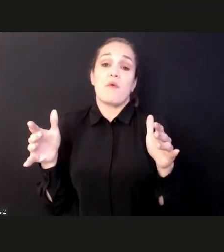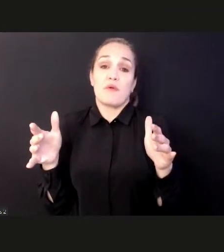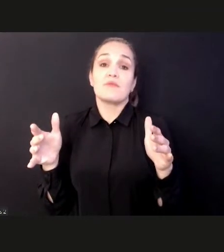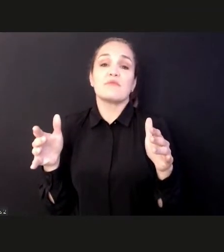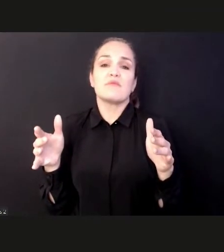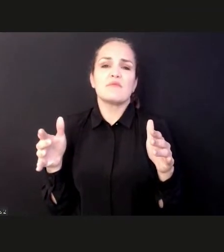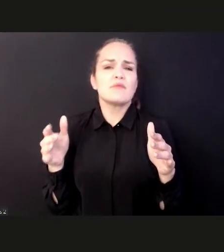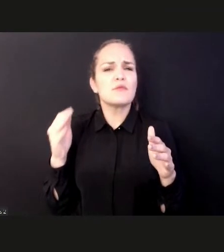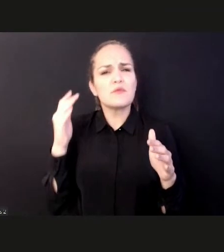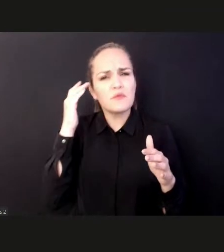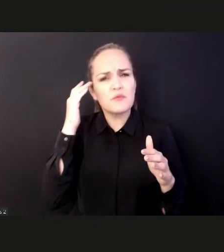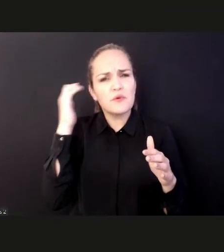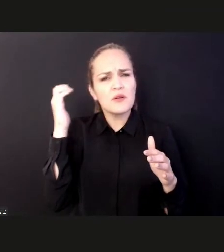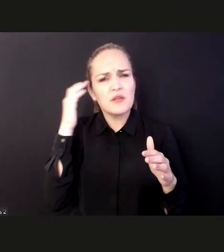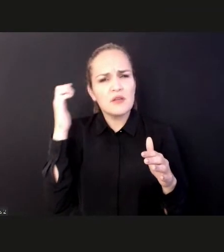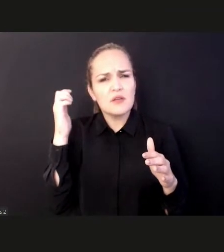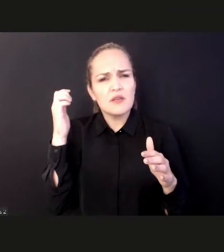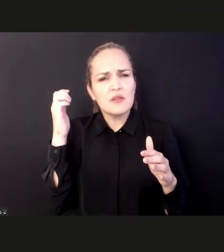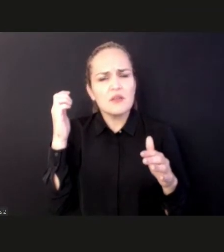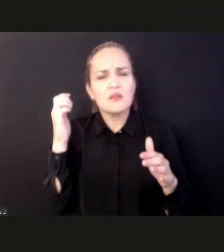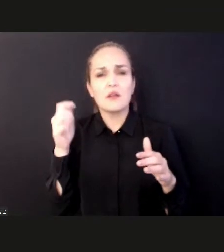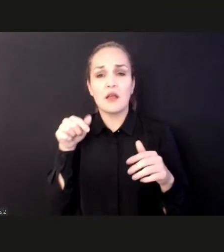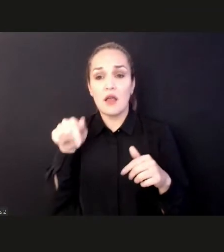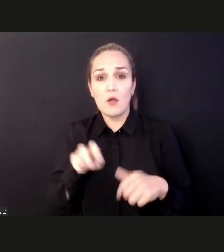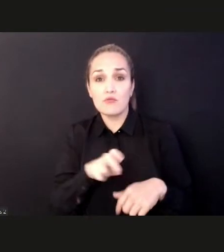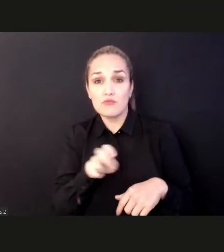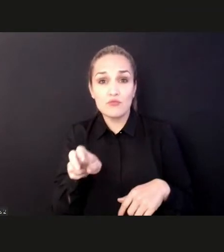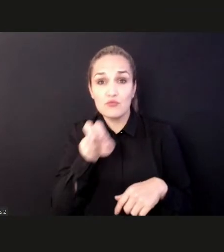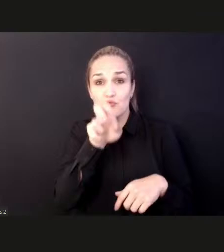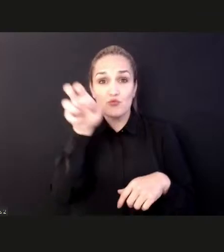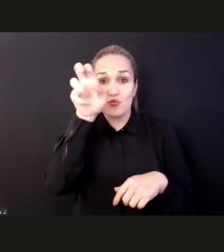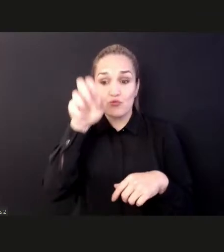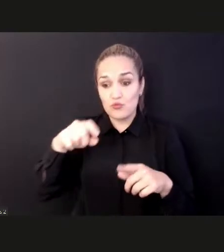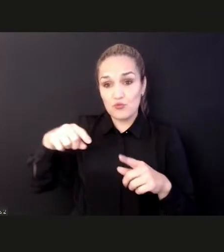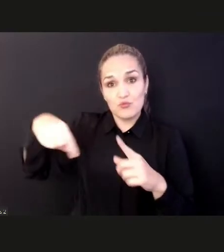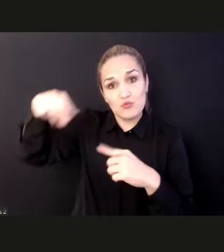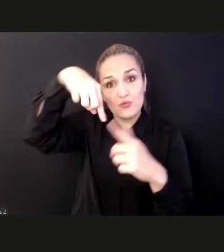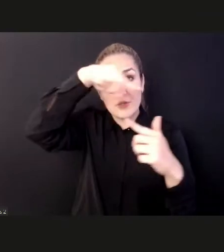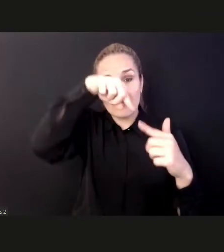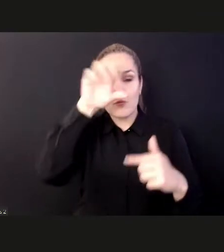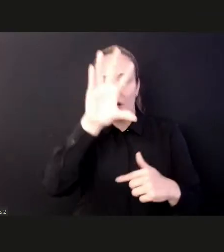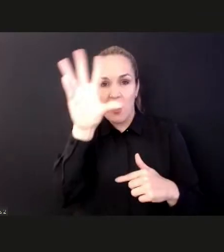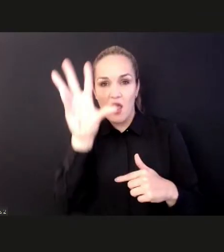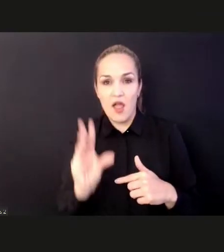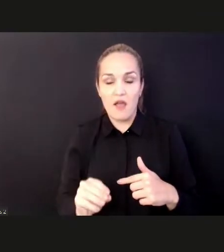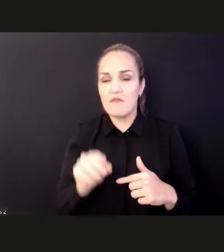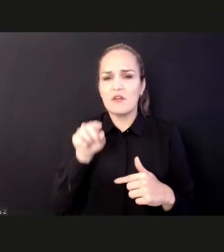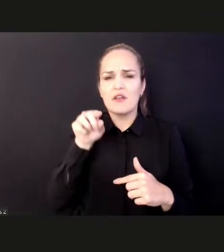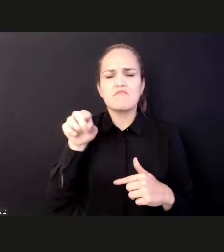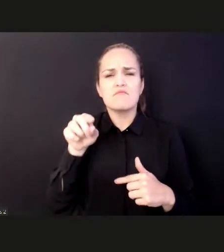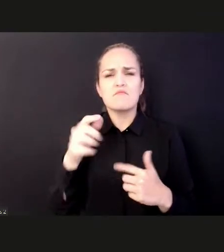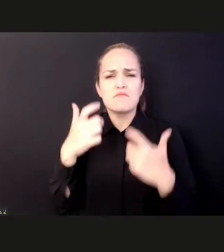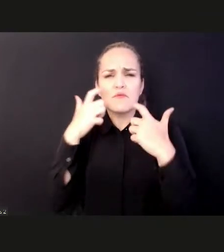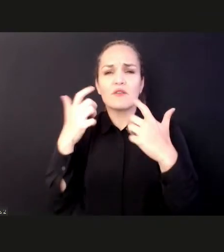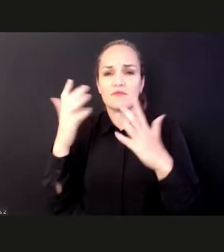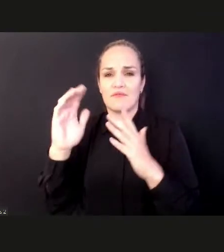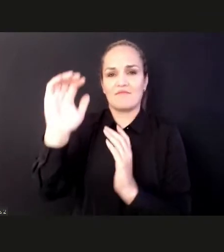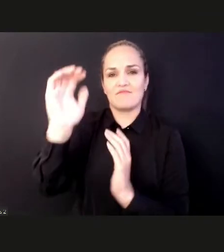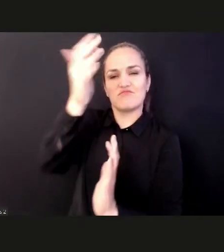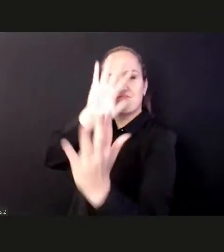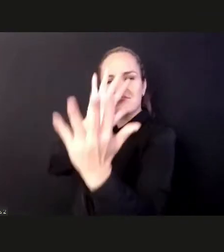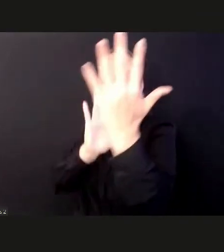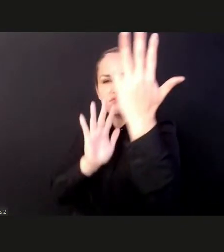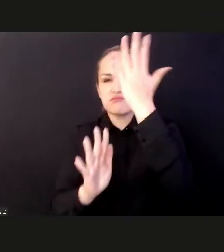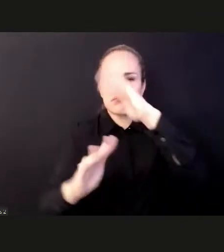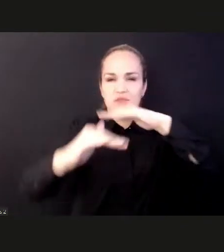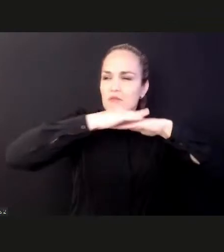the tourism product in Africa is actually predominantly nature-based. And The majority of the community-based tourism enterprise is